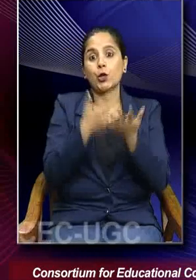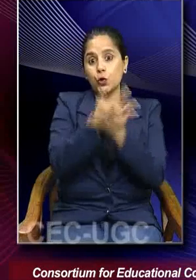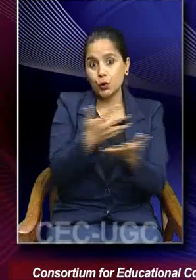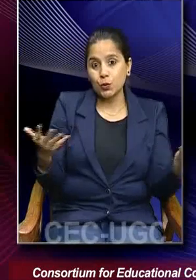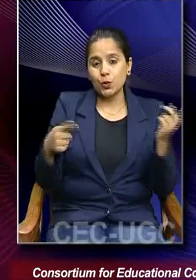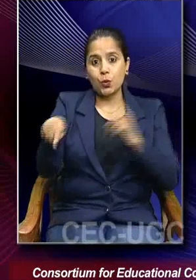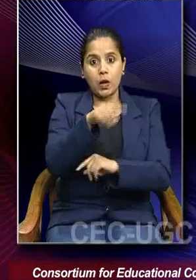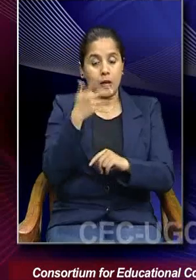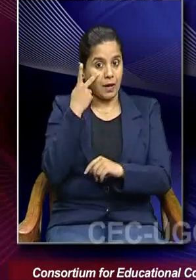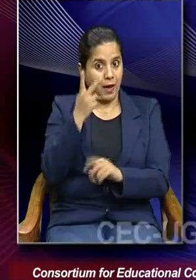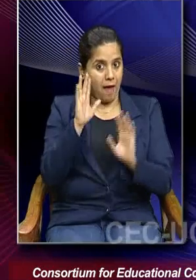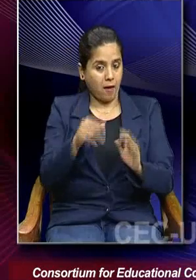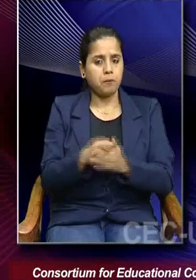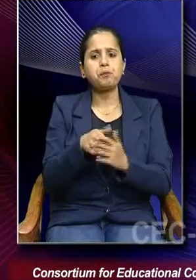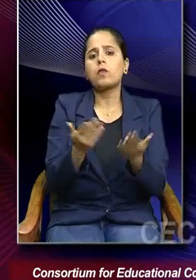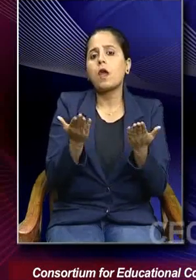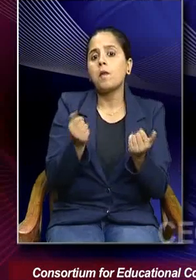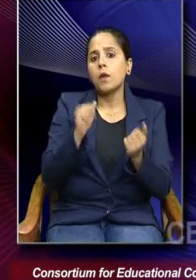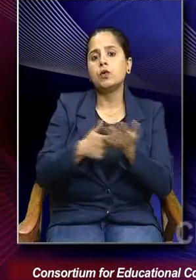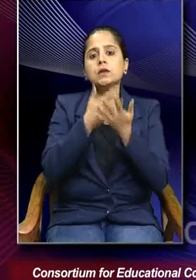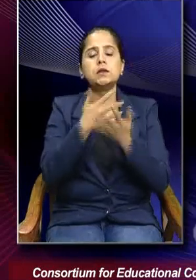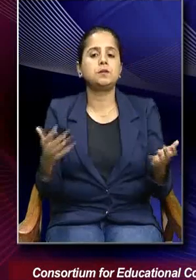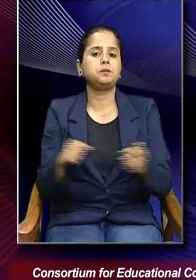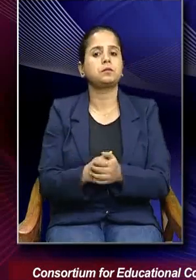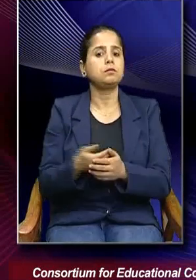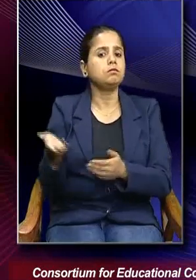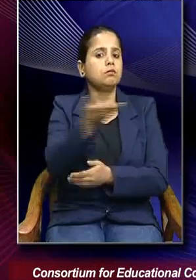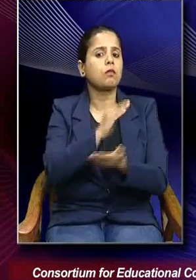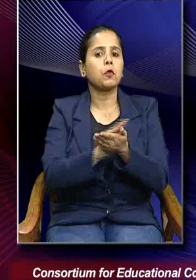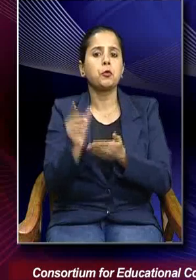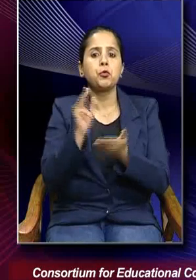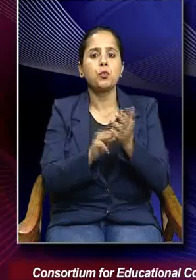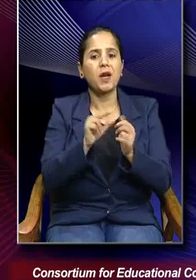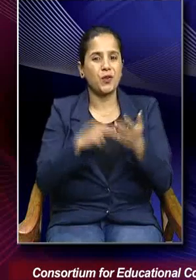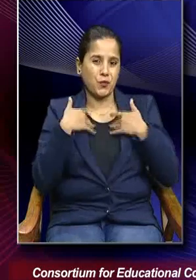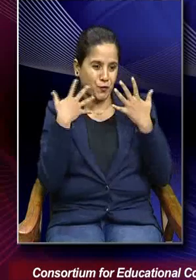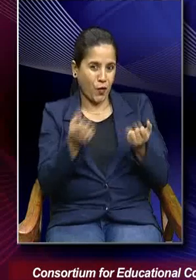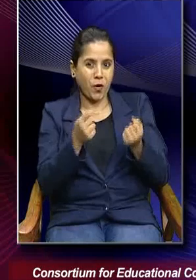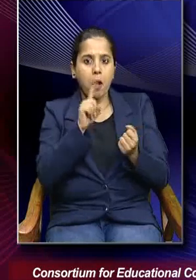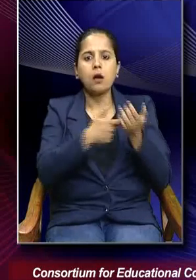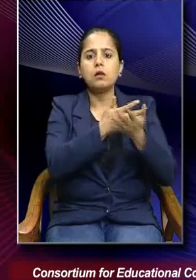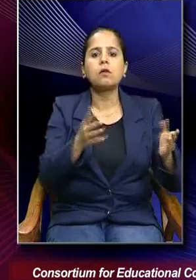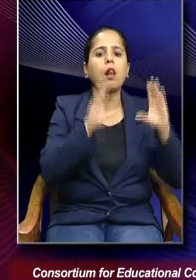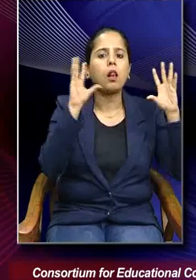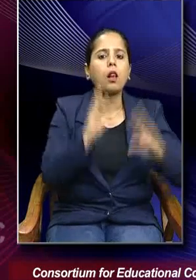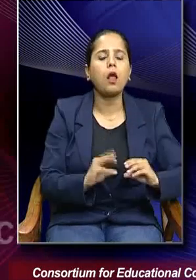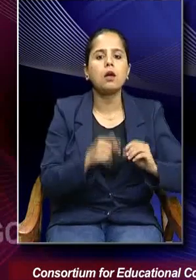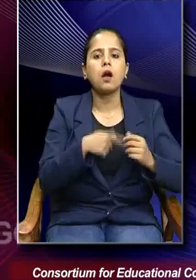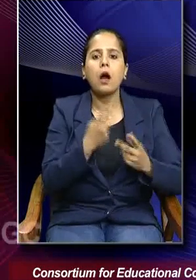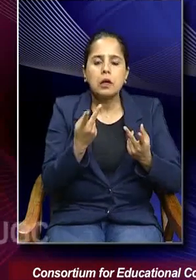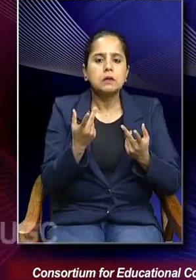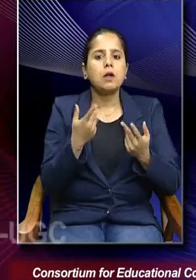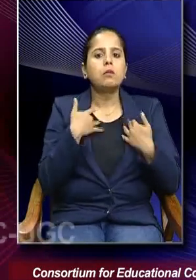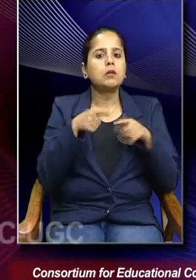is at the availability of human is less. So we need to kind of create a